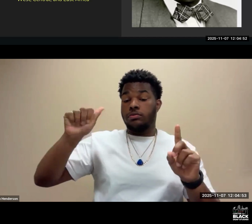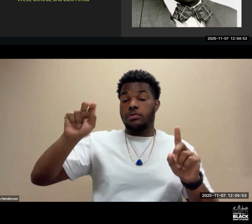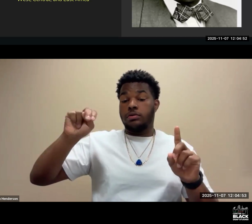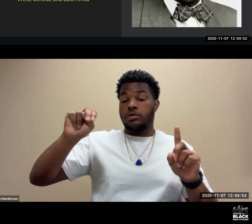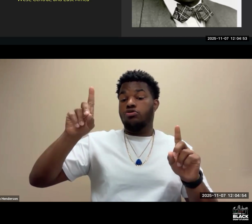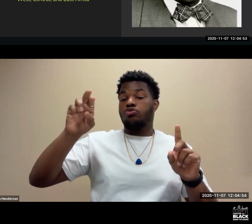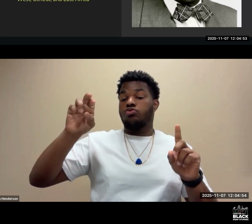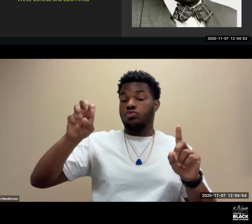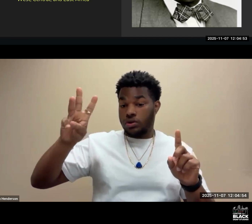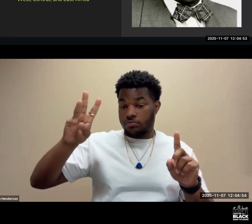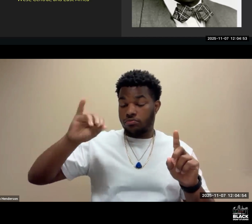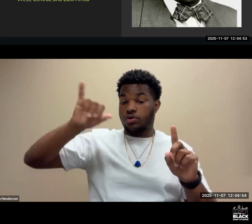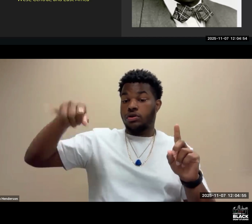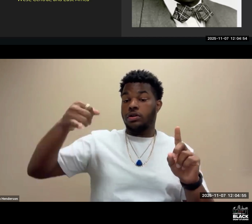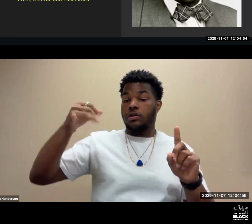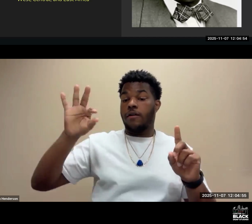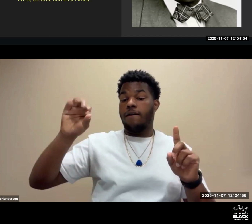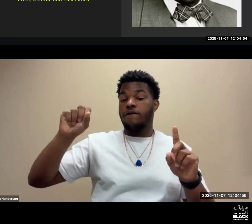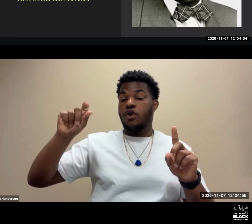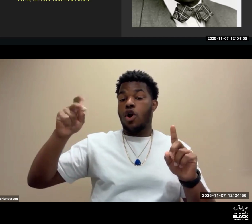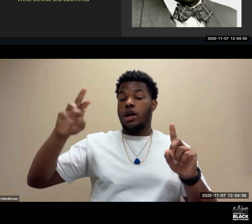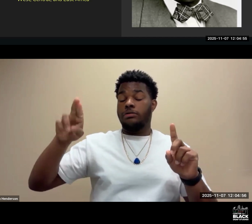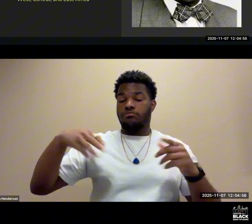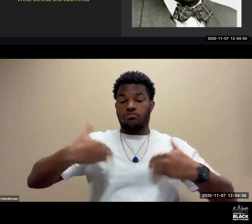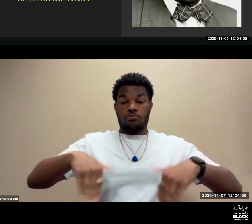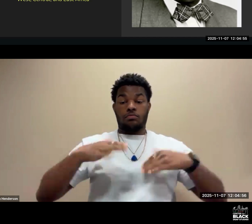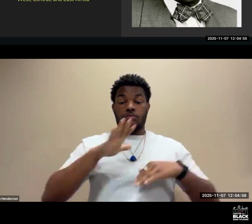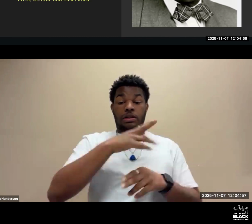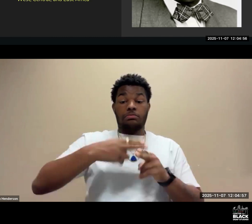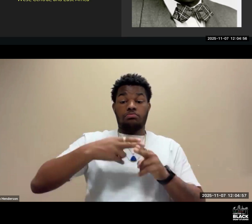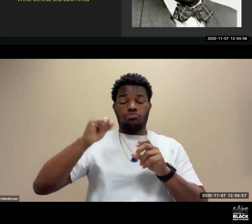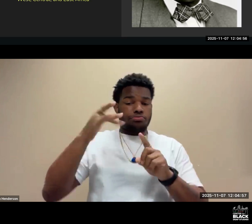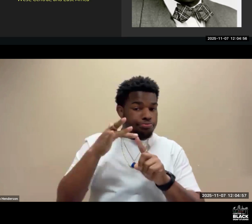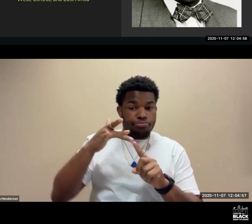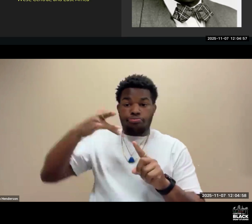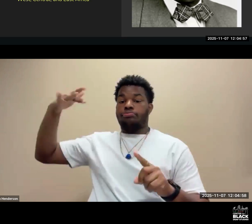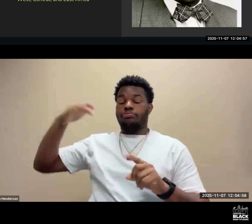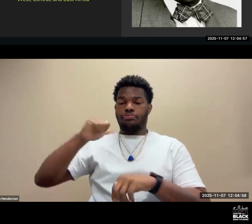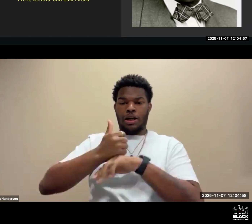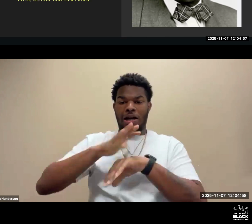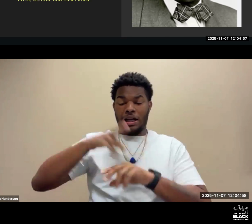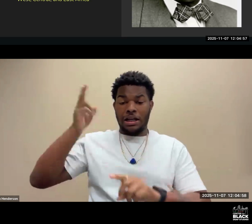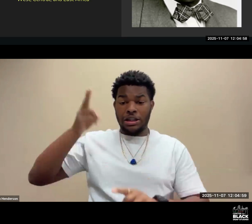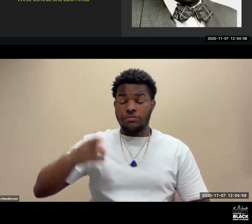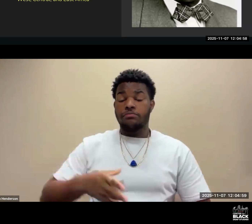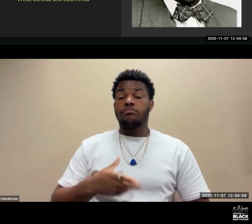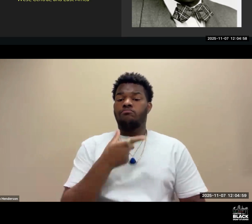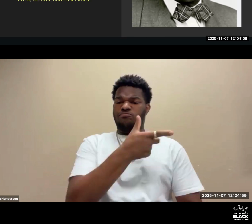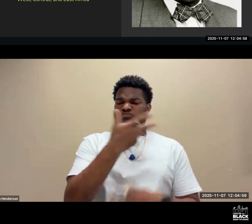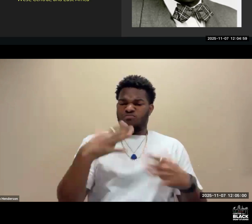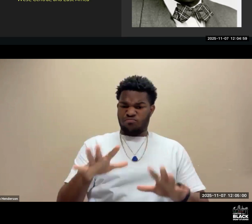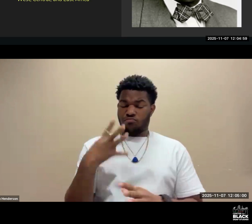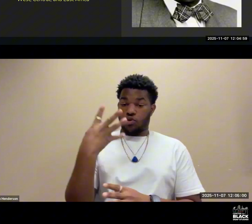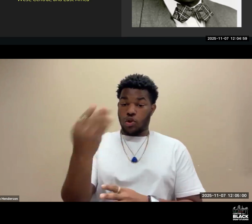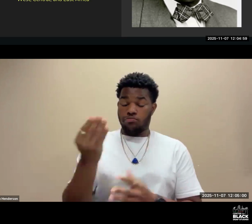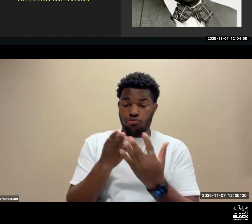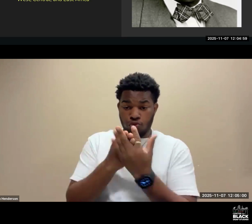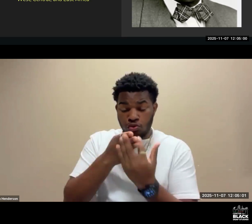This is Dr. Andrew J. Foster. He is a pioneer in the deaf